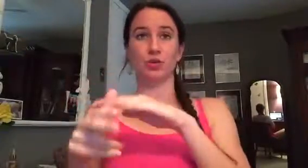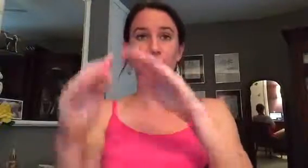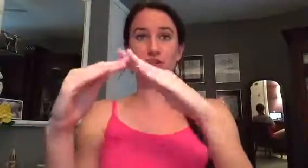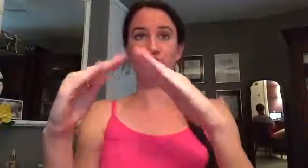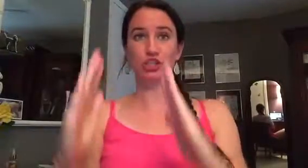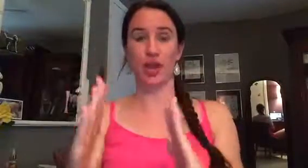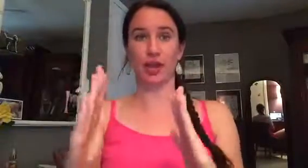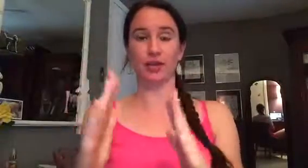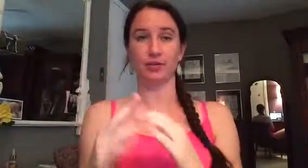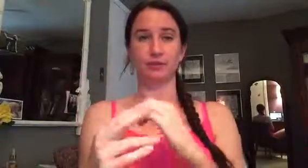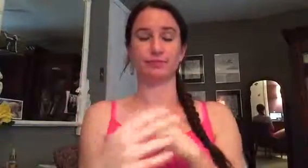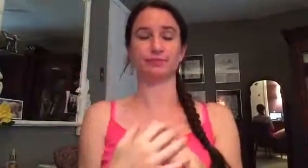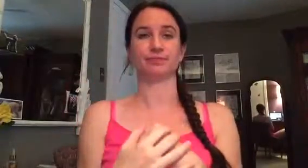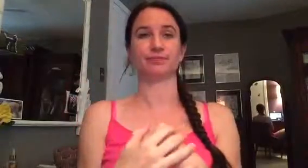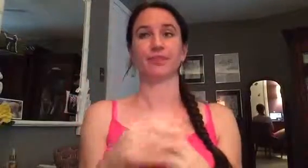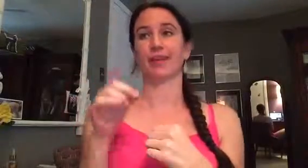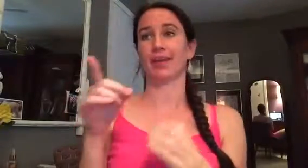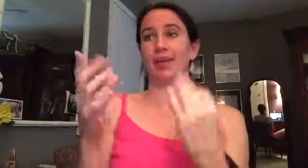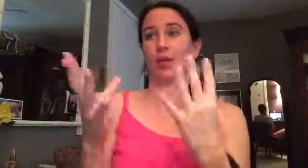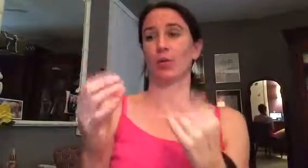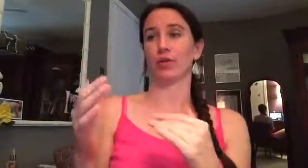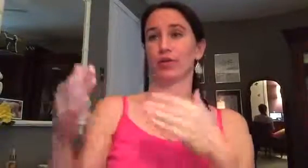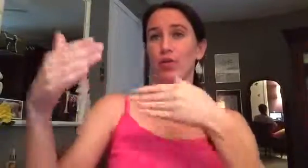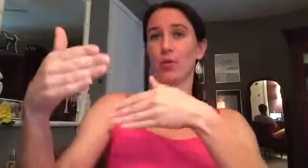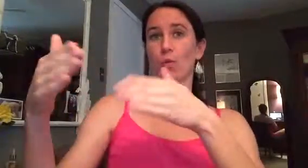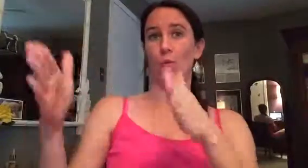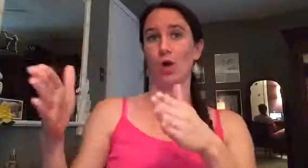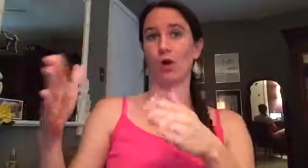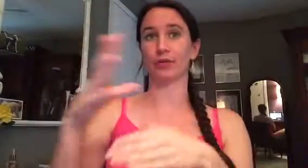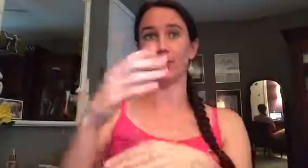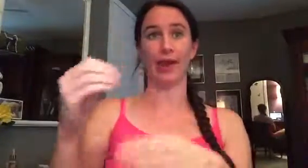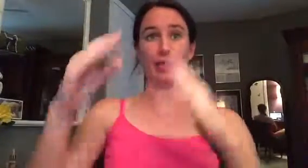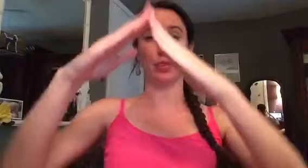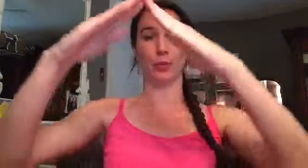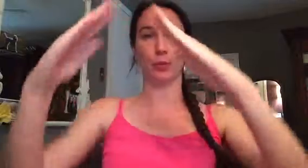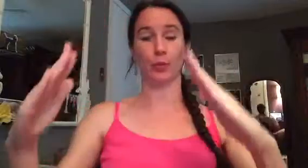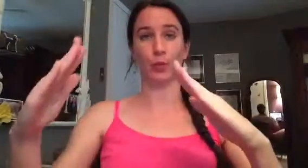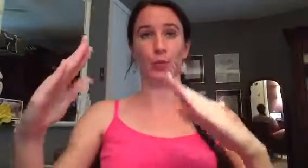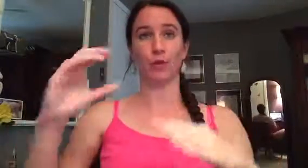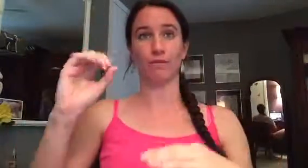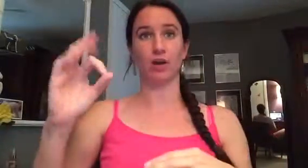and he wants the walls and the roof of his shed to be made out of plywood.